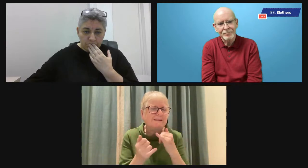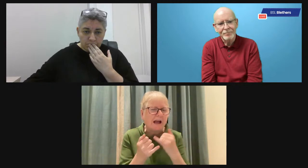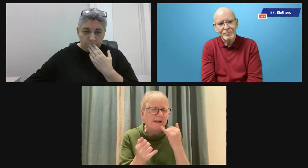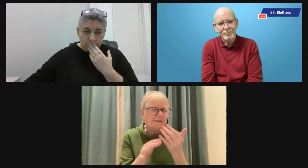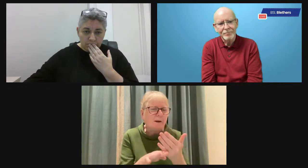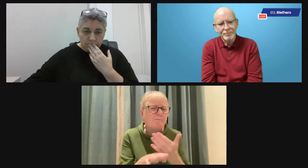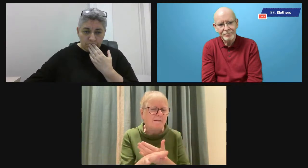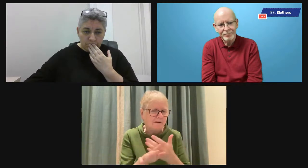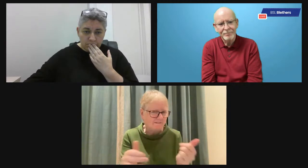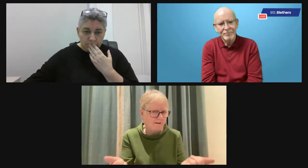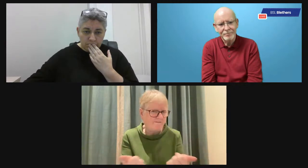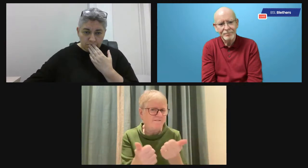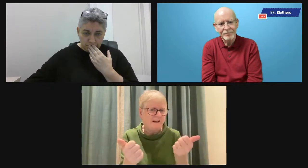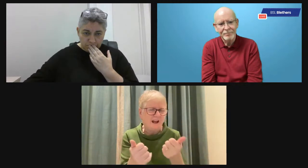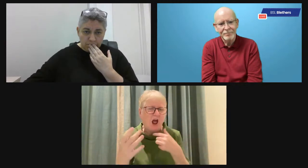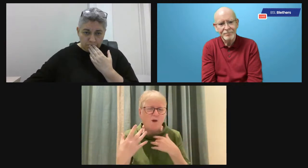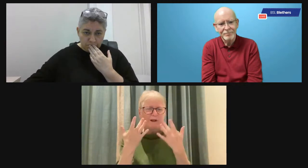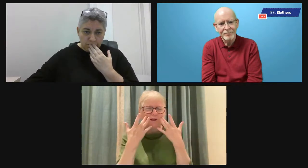quickly.